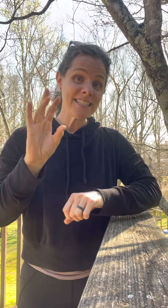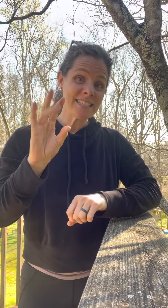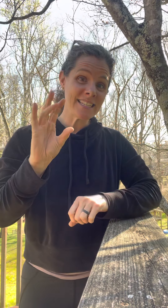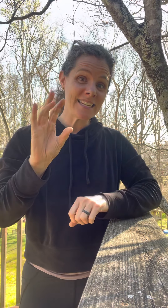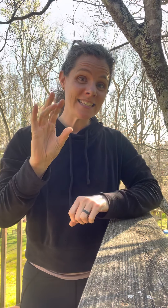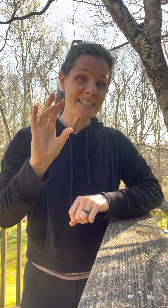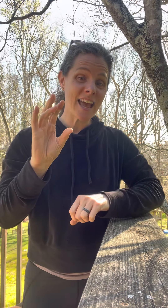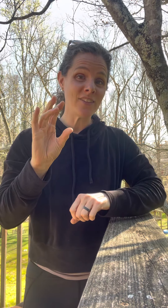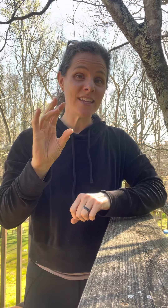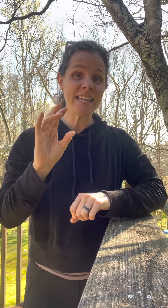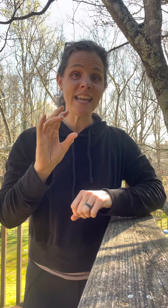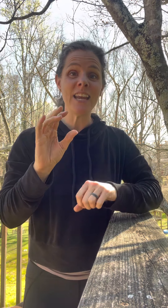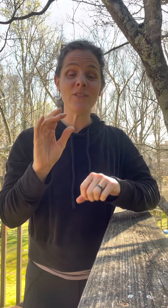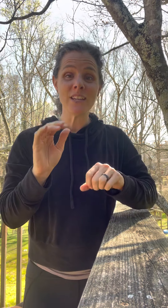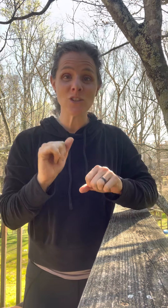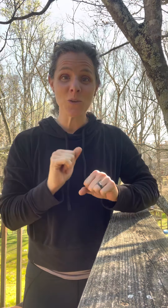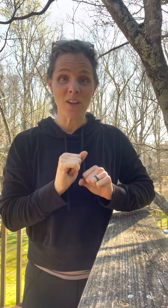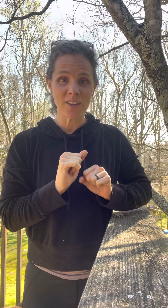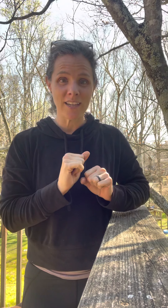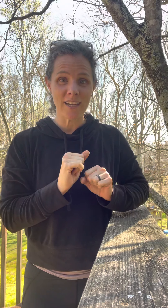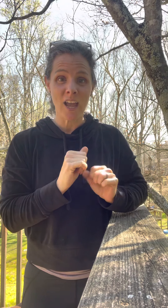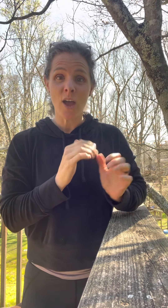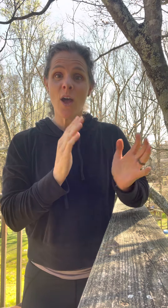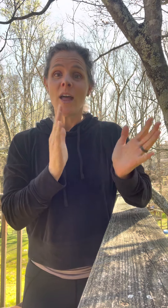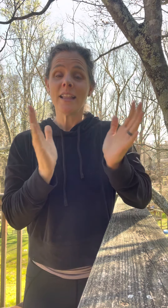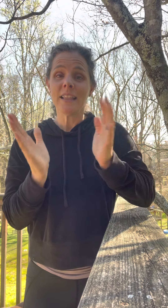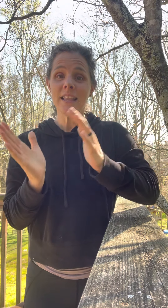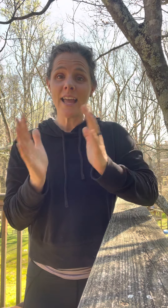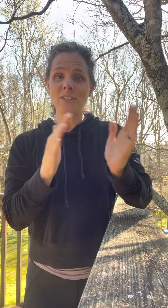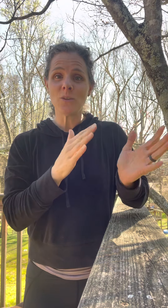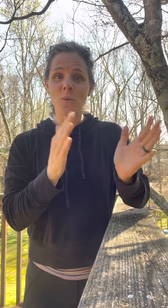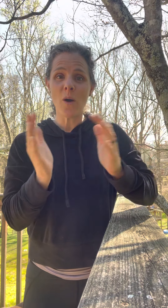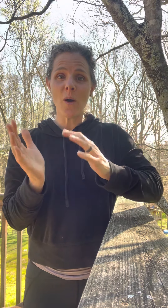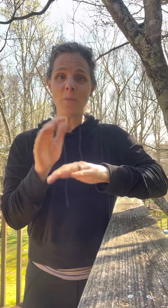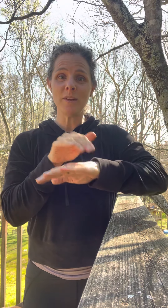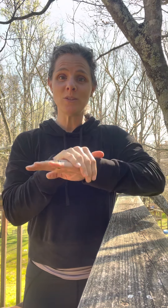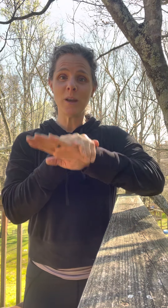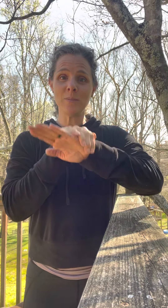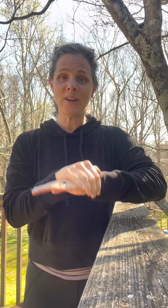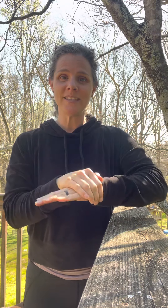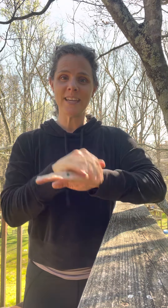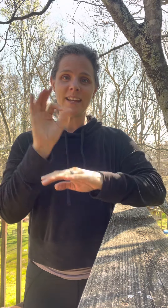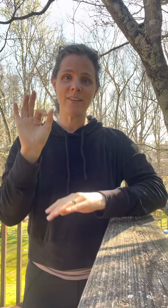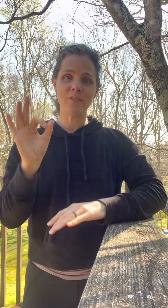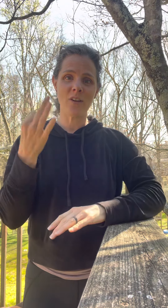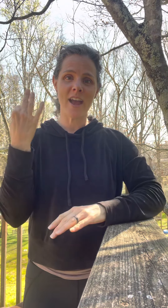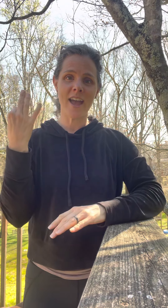1670 eventually led to war between Britain and France.